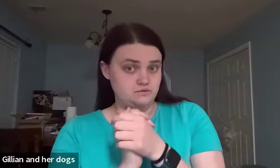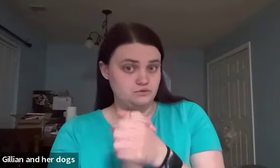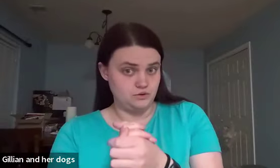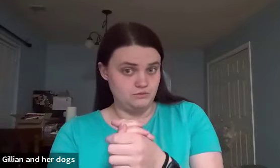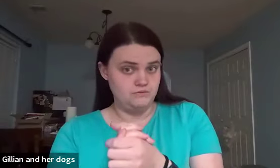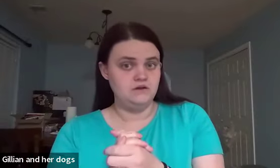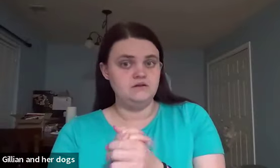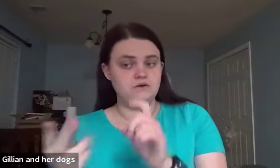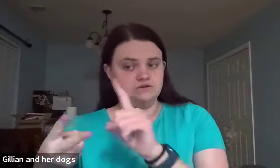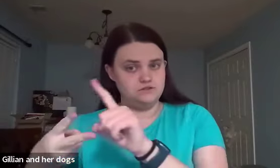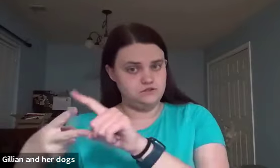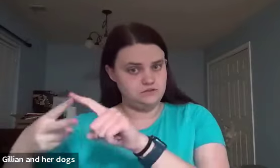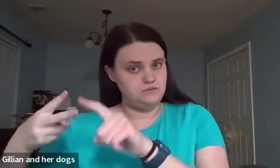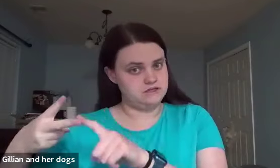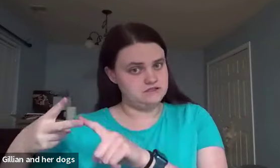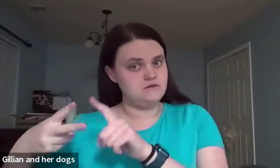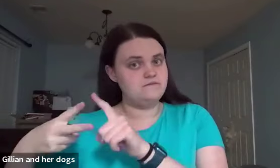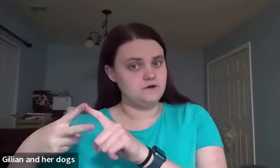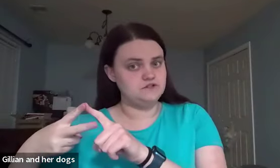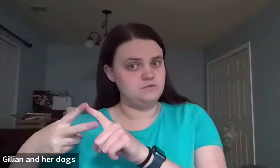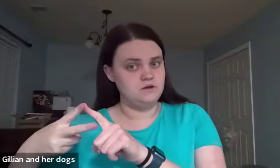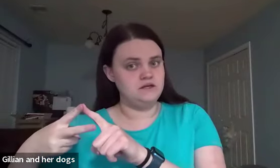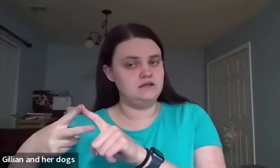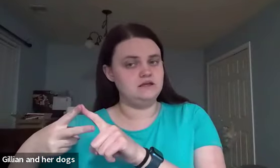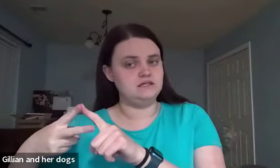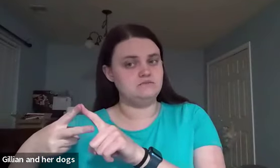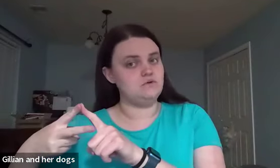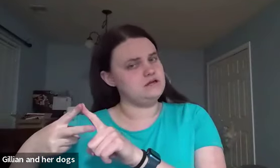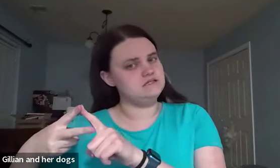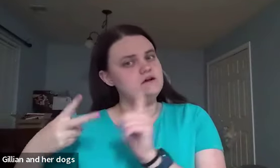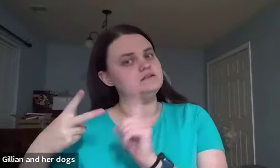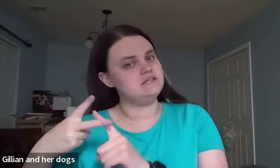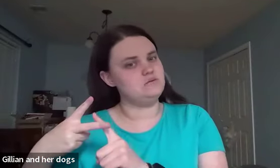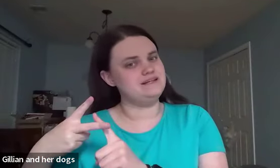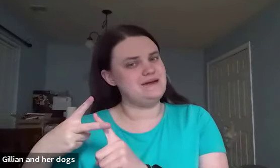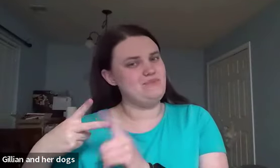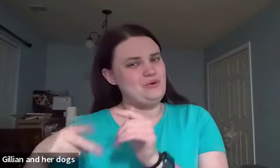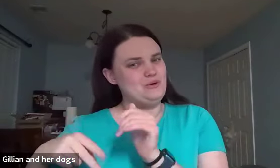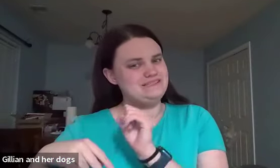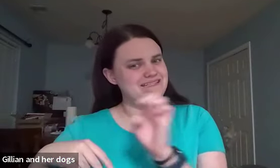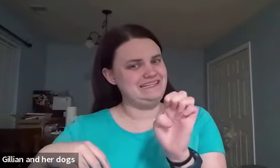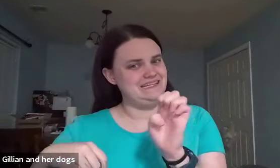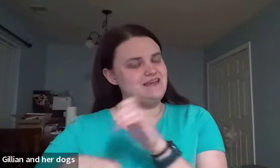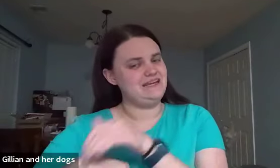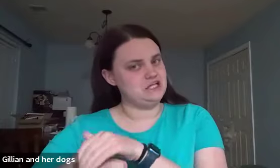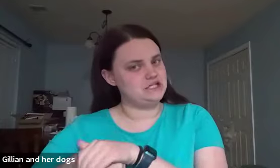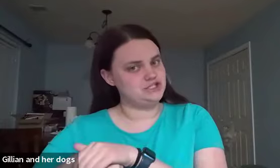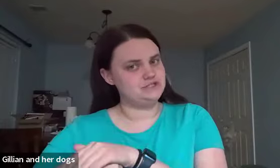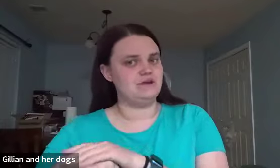for room. There are two ways. The first one is more ASL. The second one is that more C, that English.